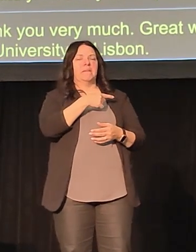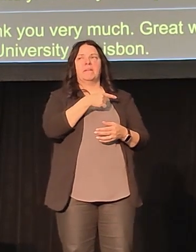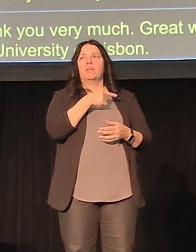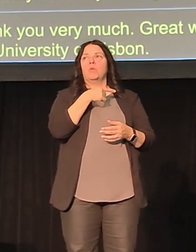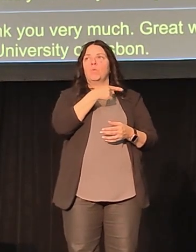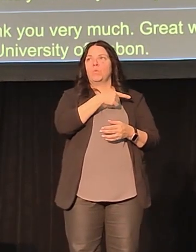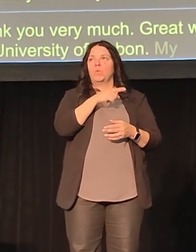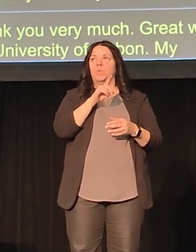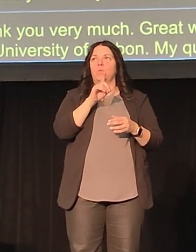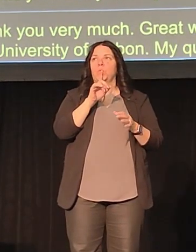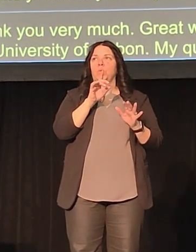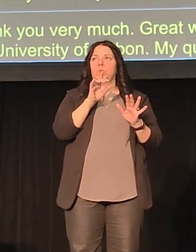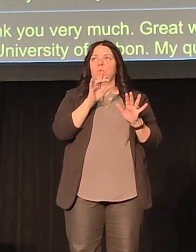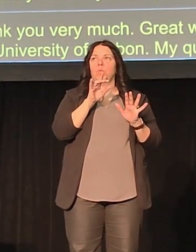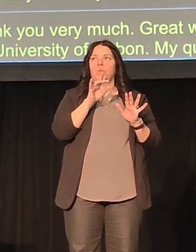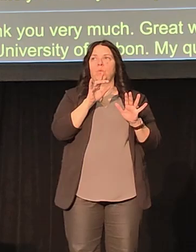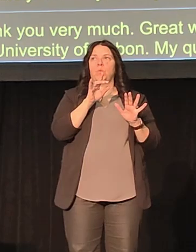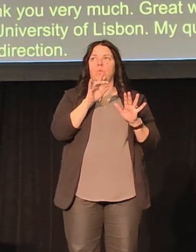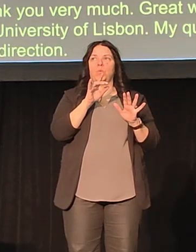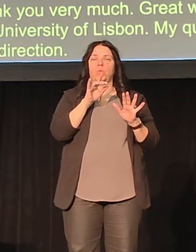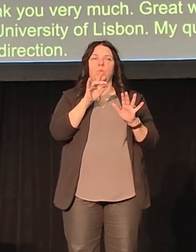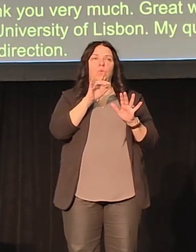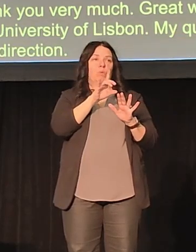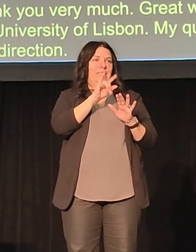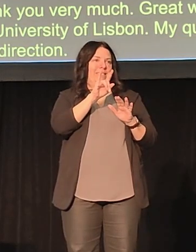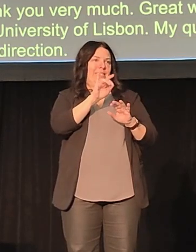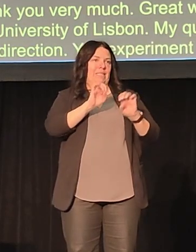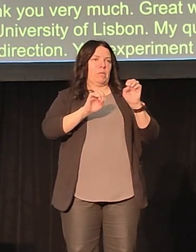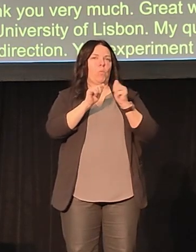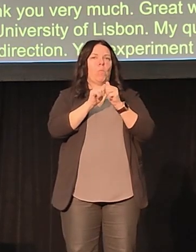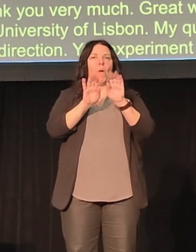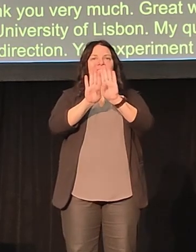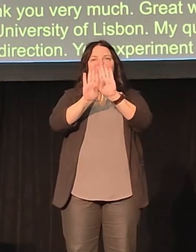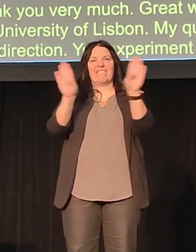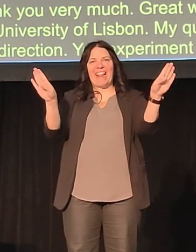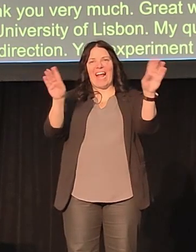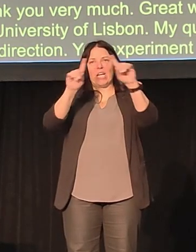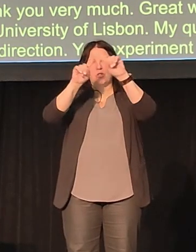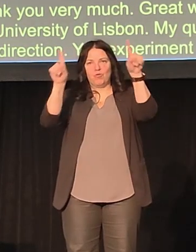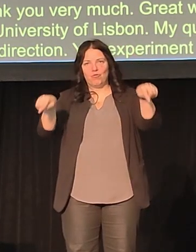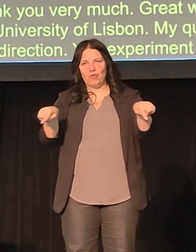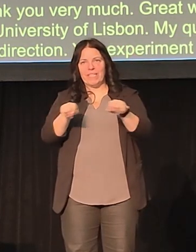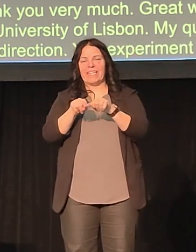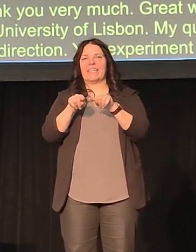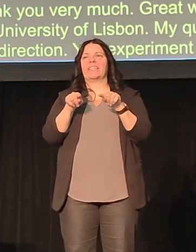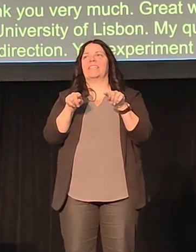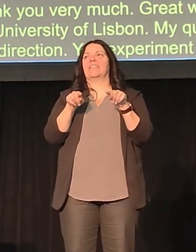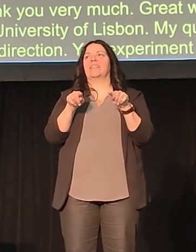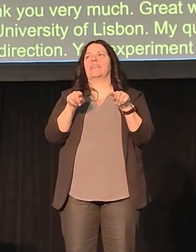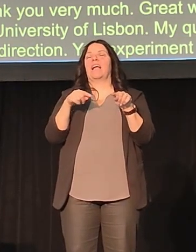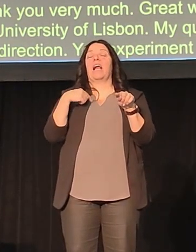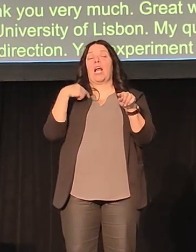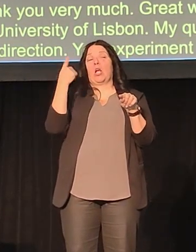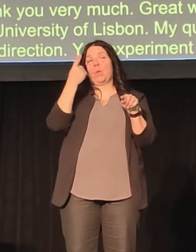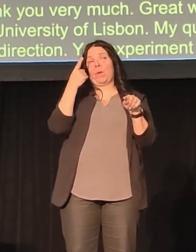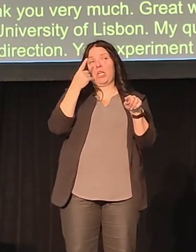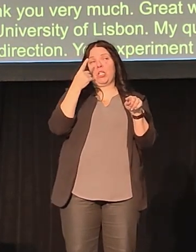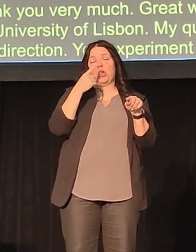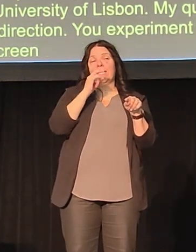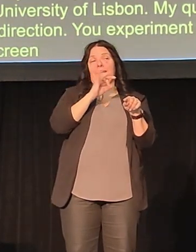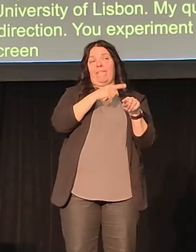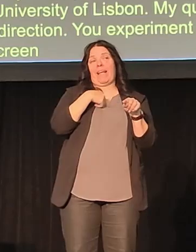with the more flat screen type of interaction mechanisms. And I was wondering if you have any